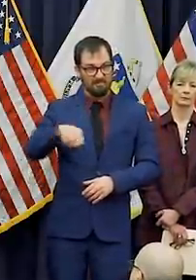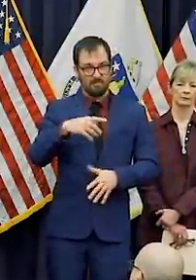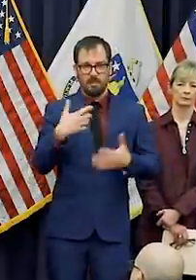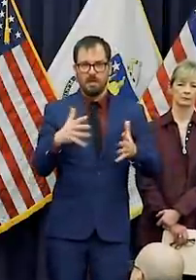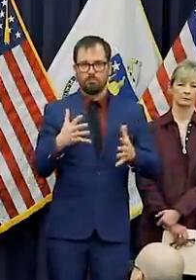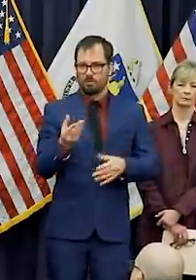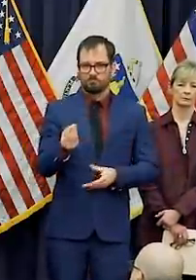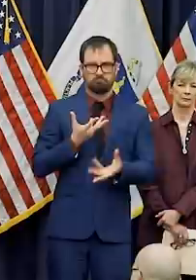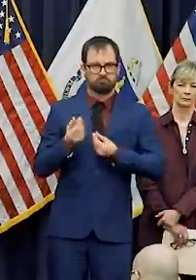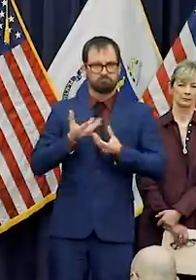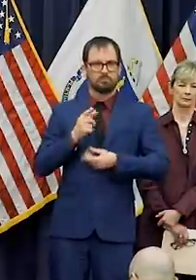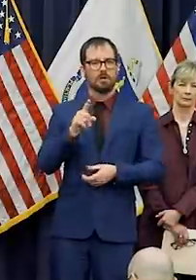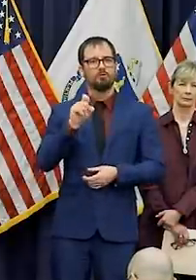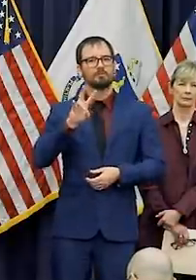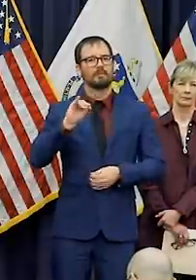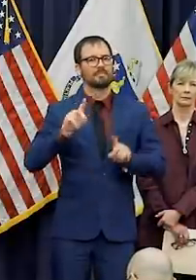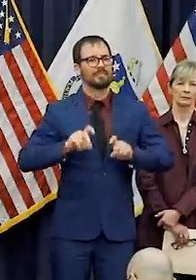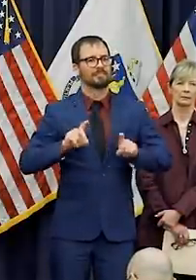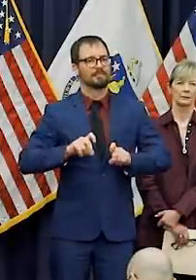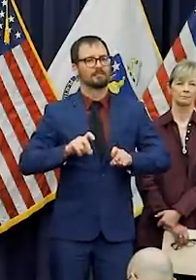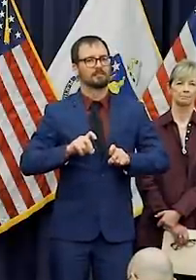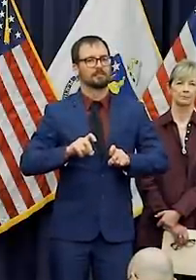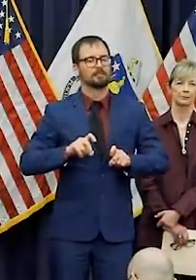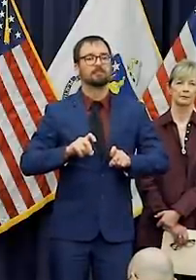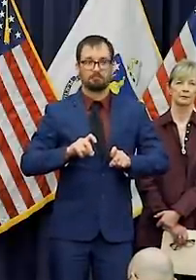least 969.